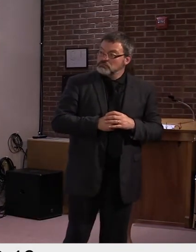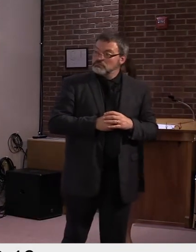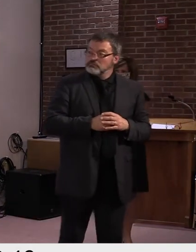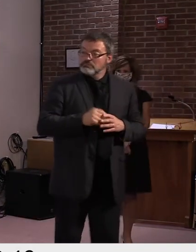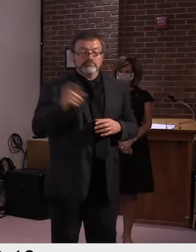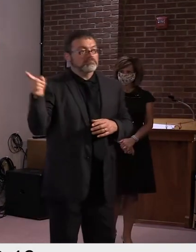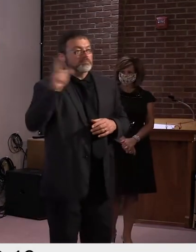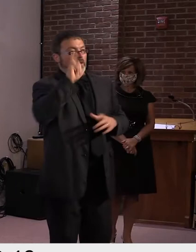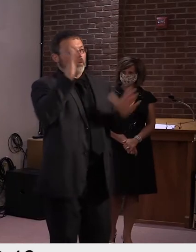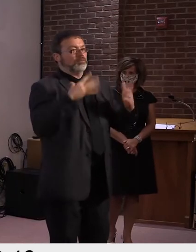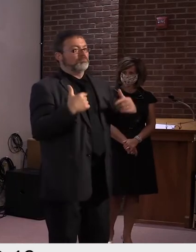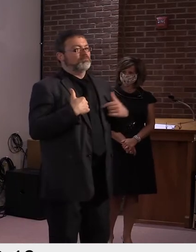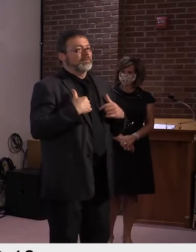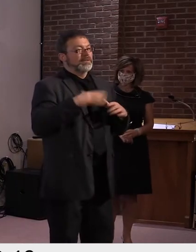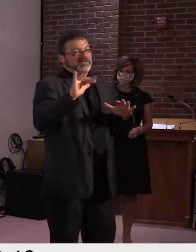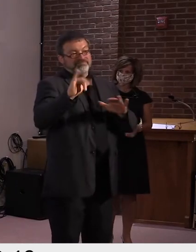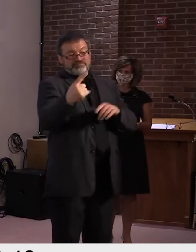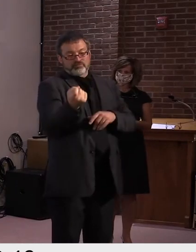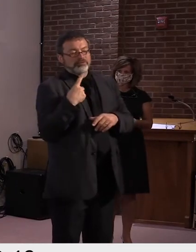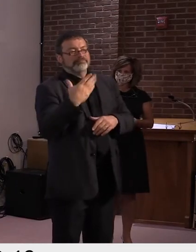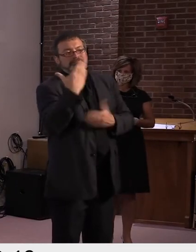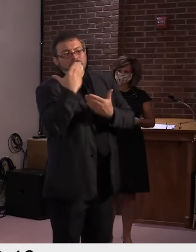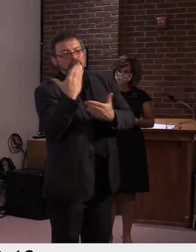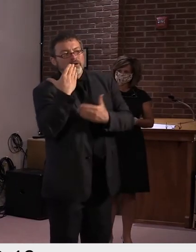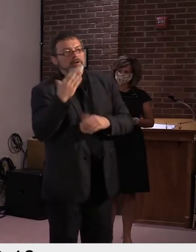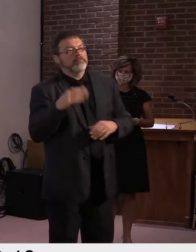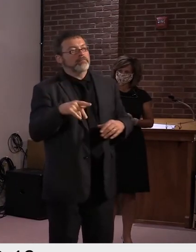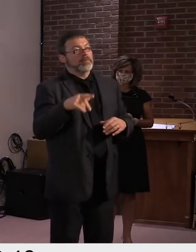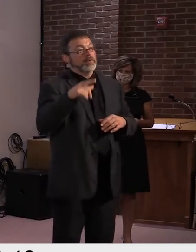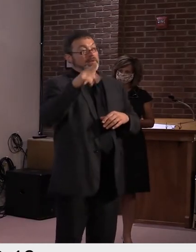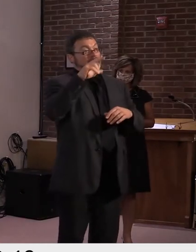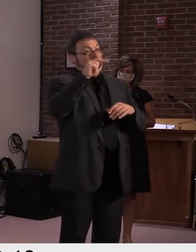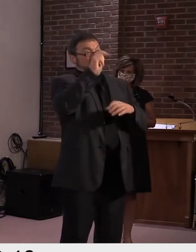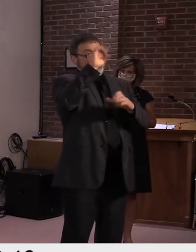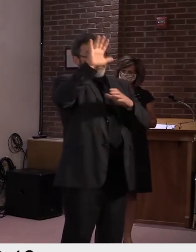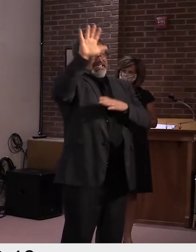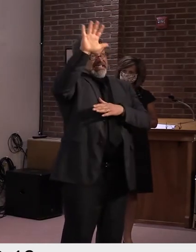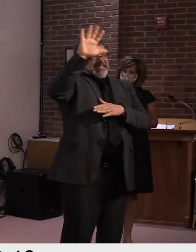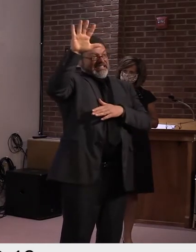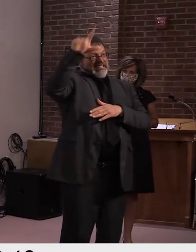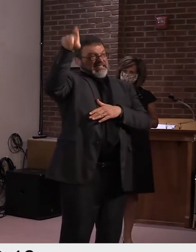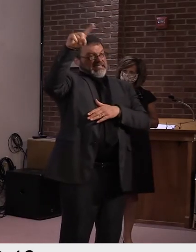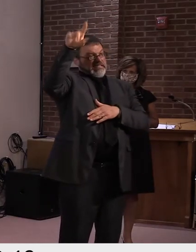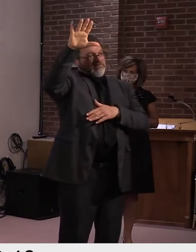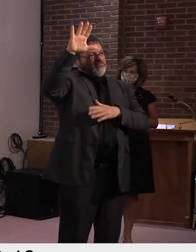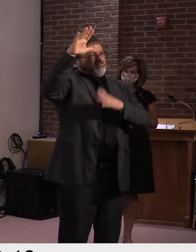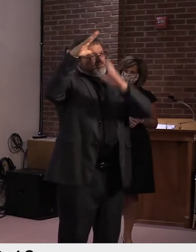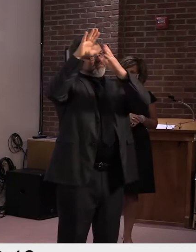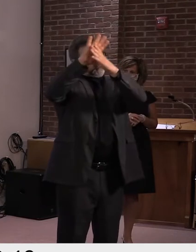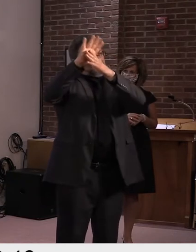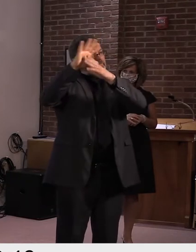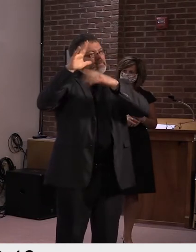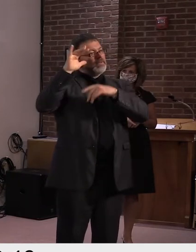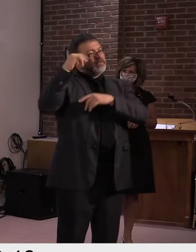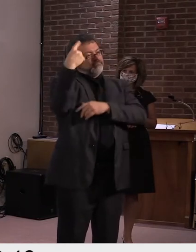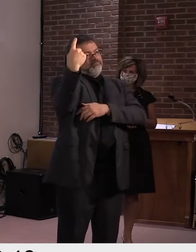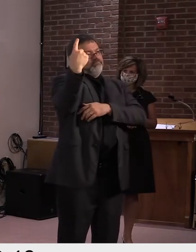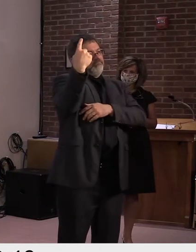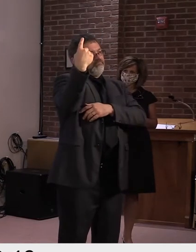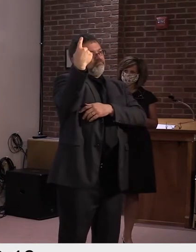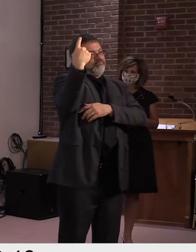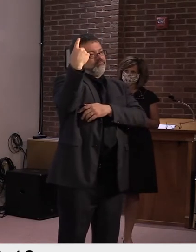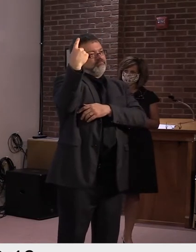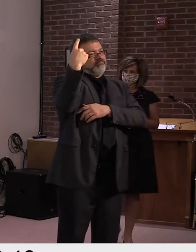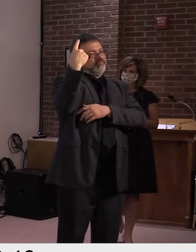Thank you for the question. The Northeast Kingdom is definitely what we would consider a very unique geographic location. You do